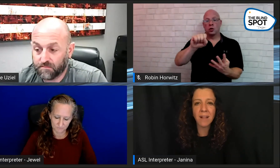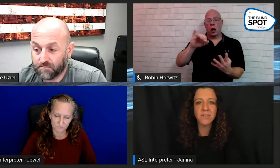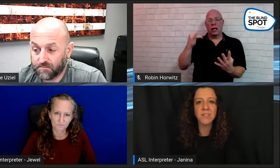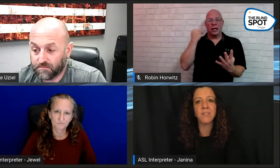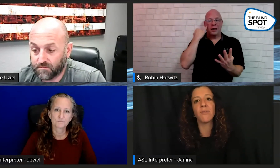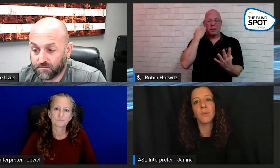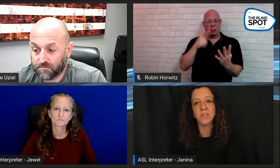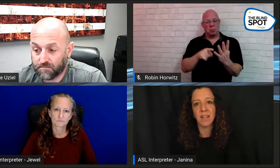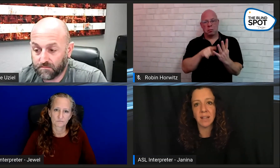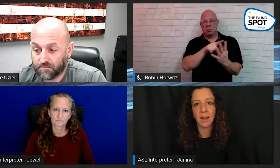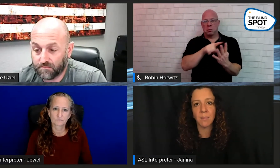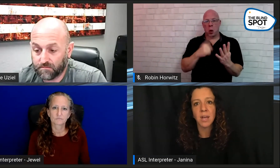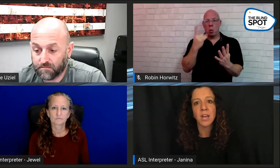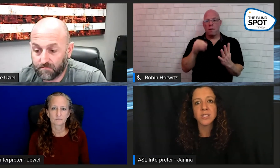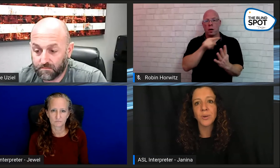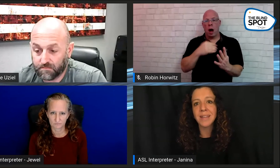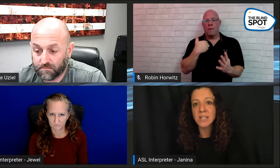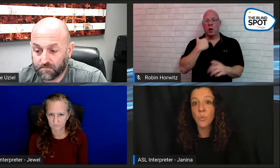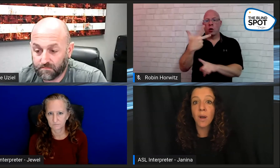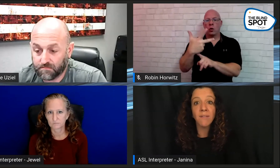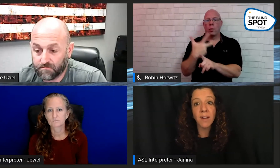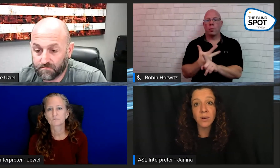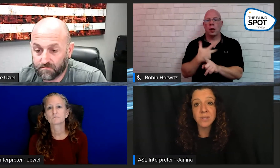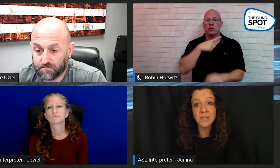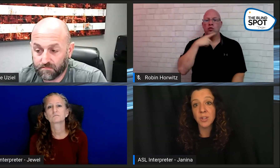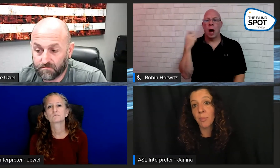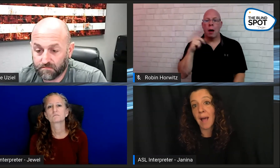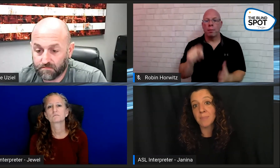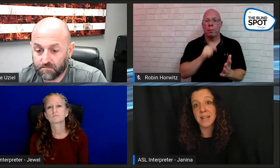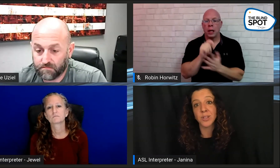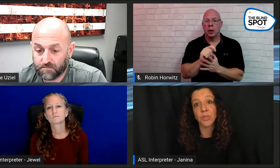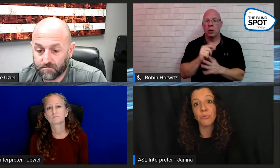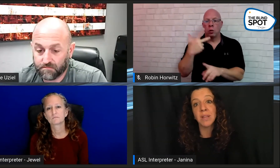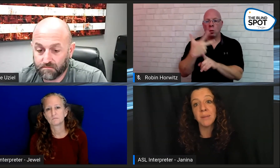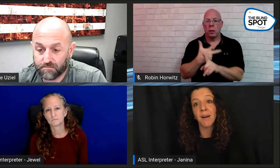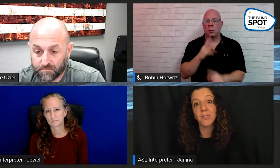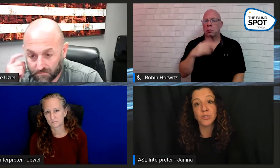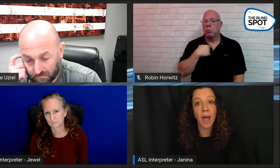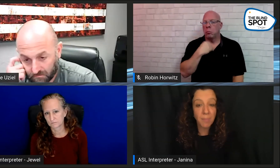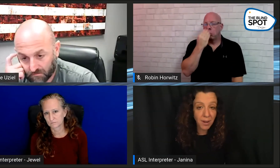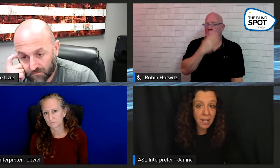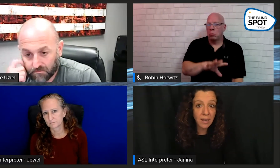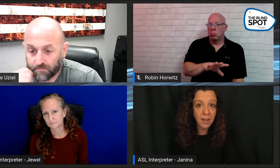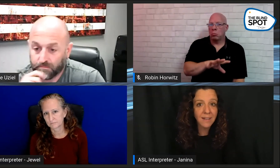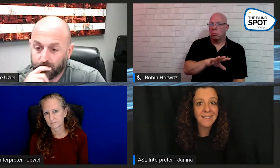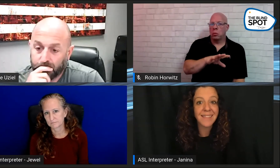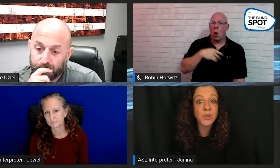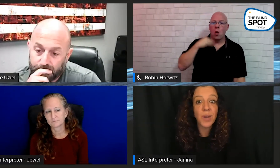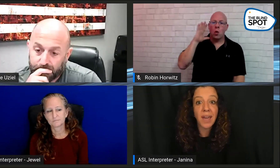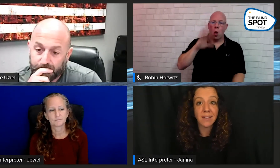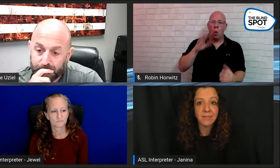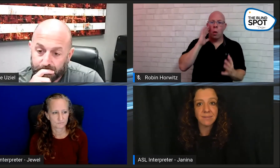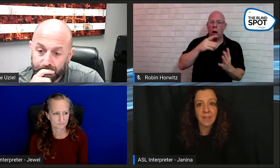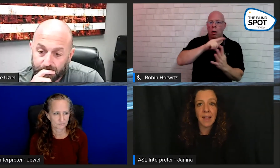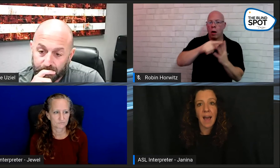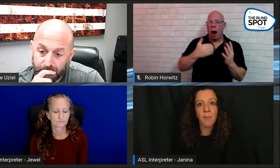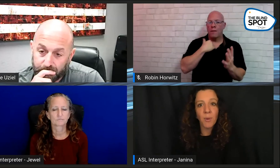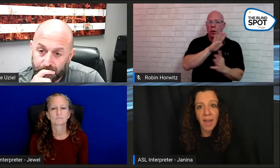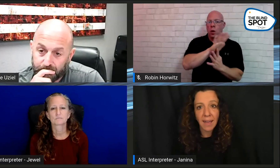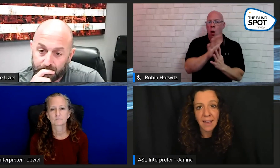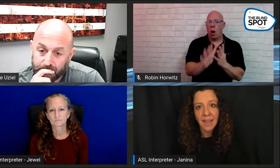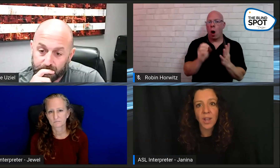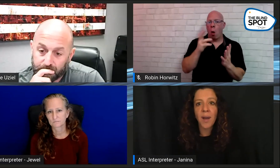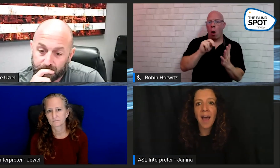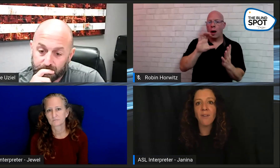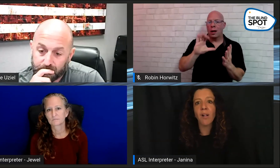agency. So I have lots of different forms of income. So in case one of those, you know, perhaps has a 3-month dry period, that's okay.